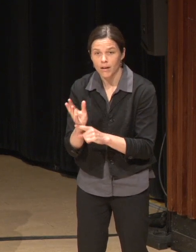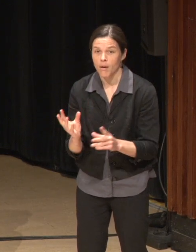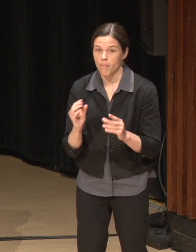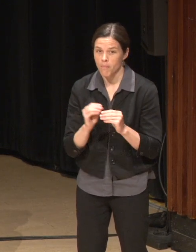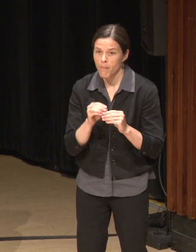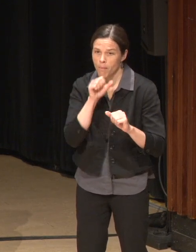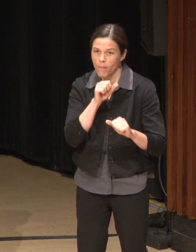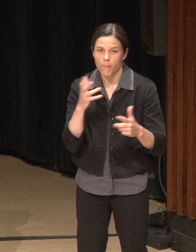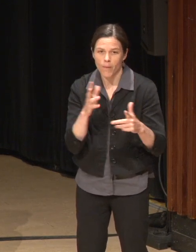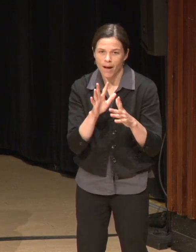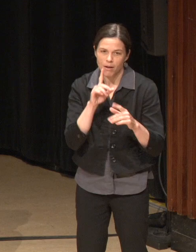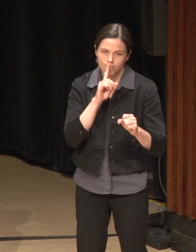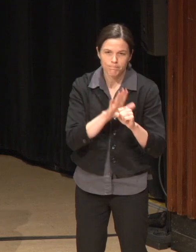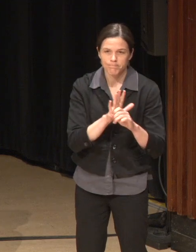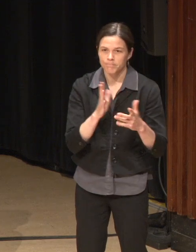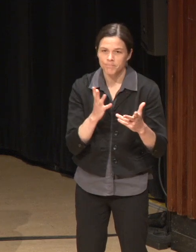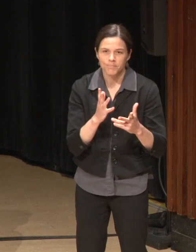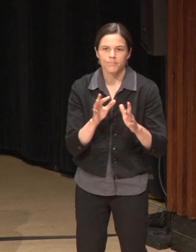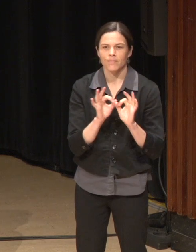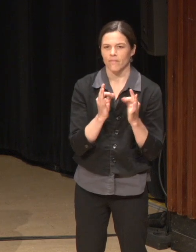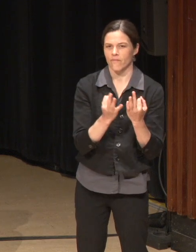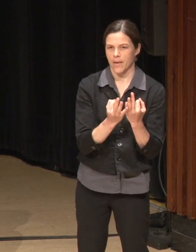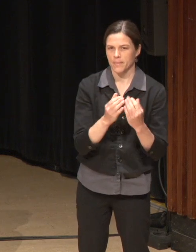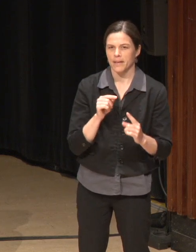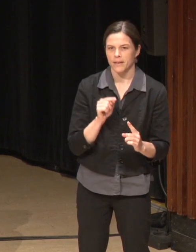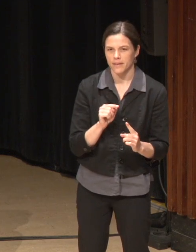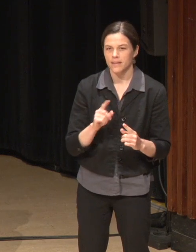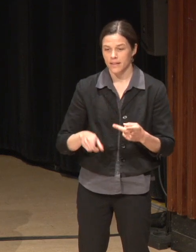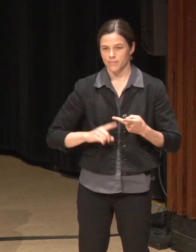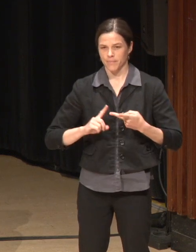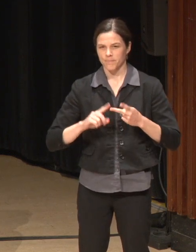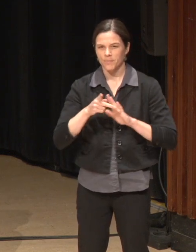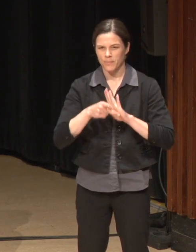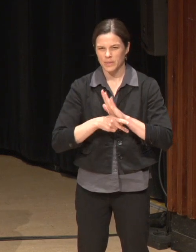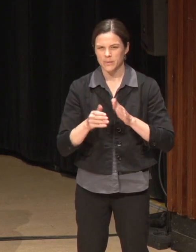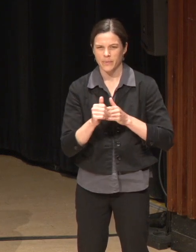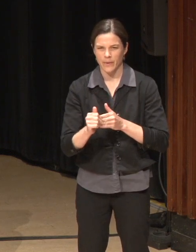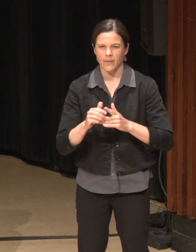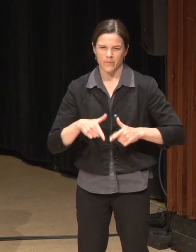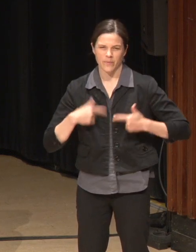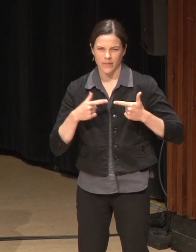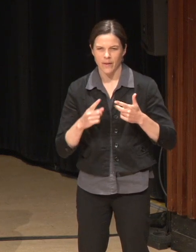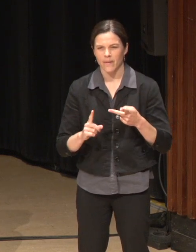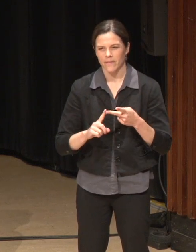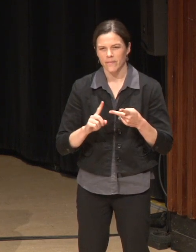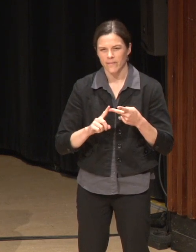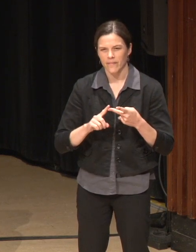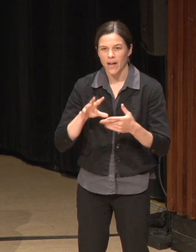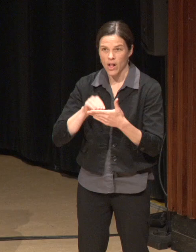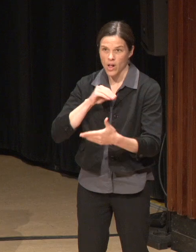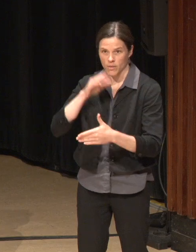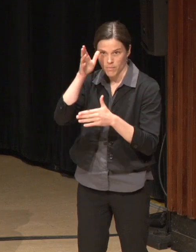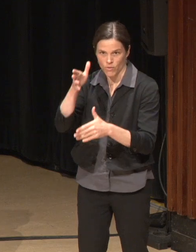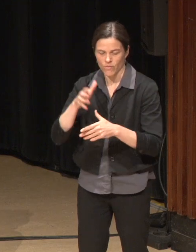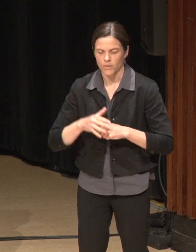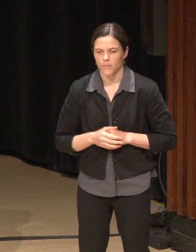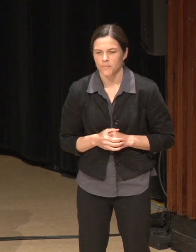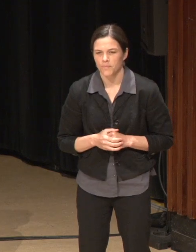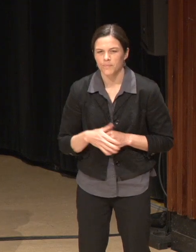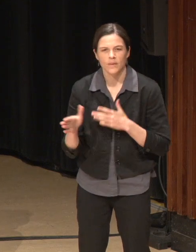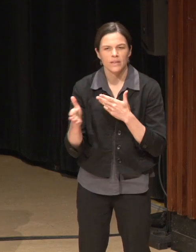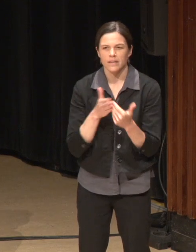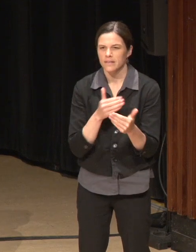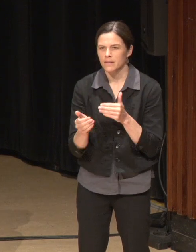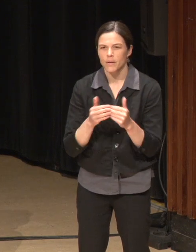more, which brings me to the second guiding principle of life that I learned from this amazing man, which is regardless of what you